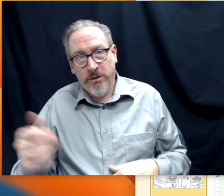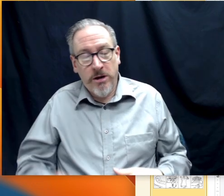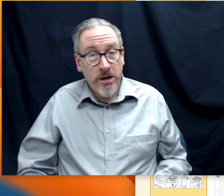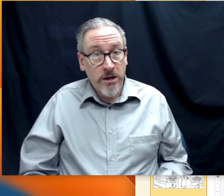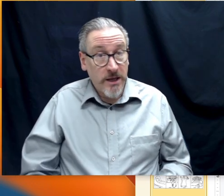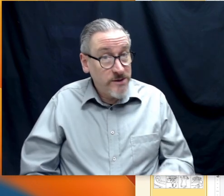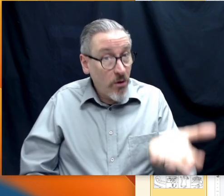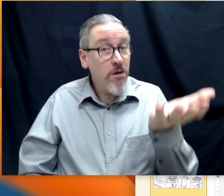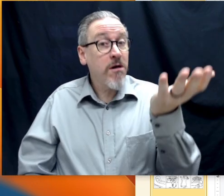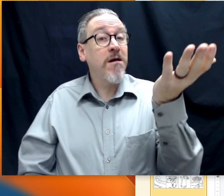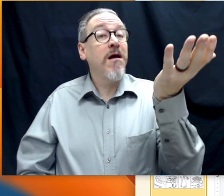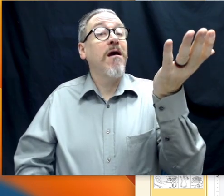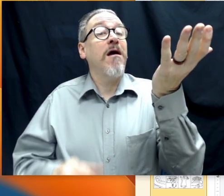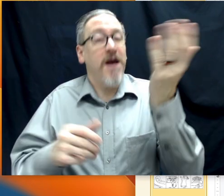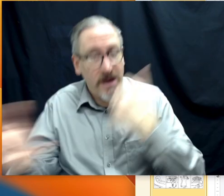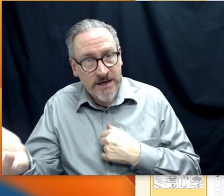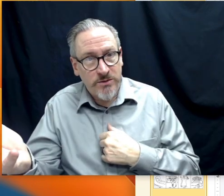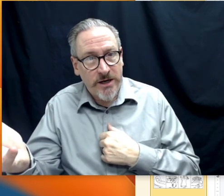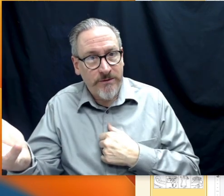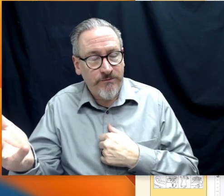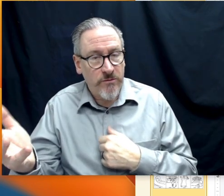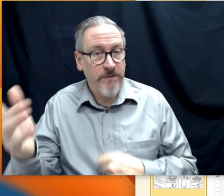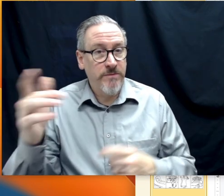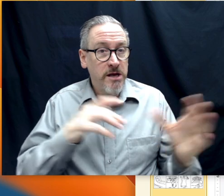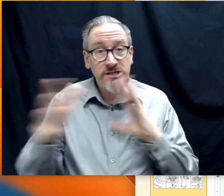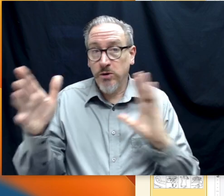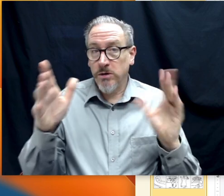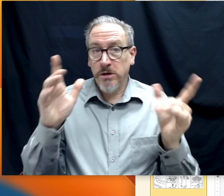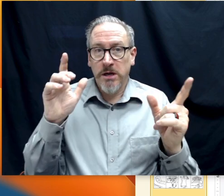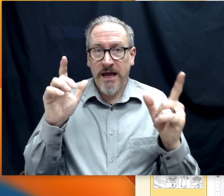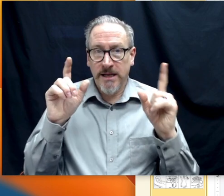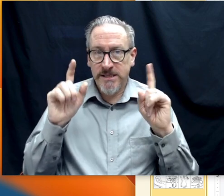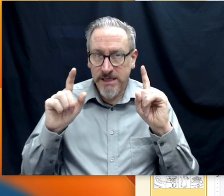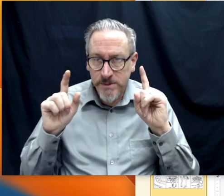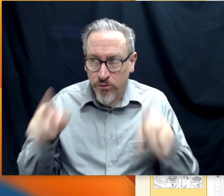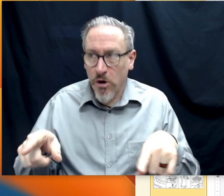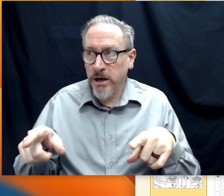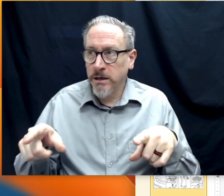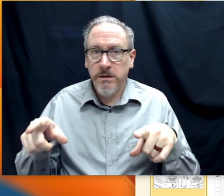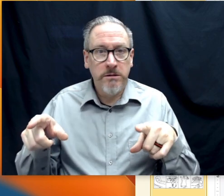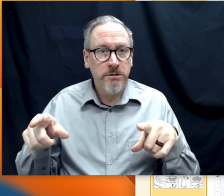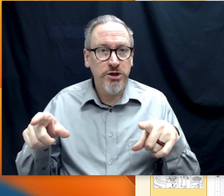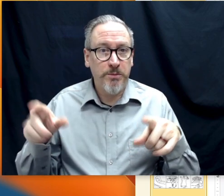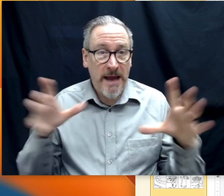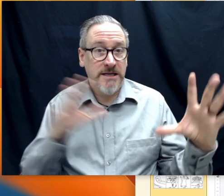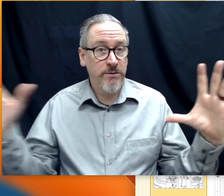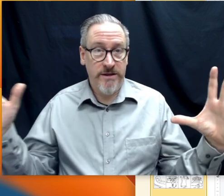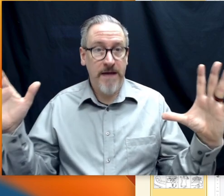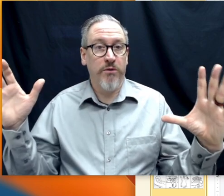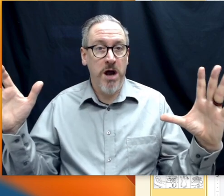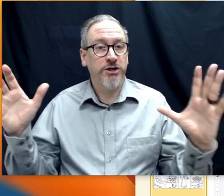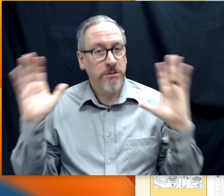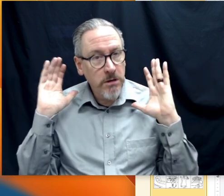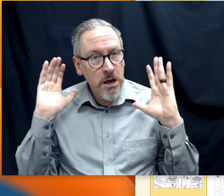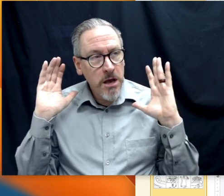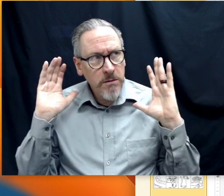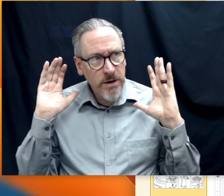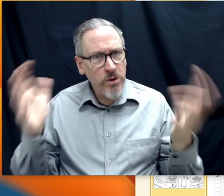born. He was born in 1920. Right? So it seems broad to paint it with that